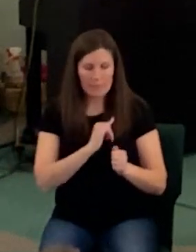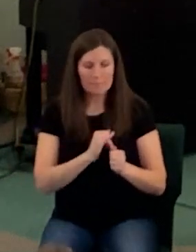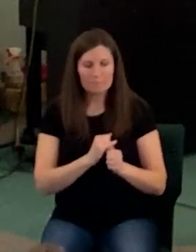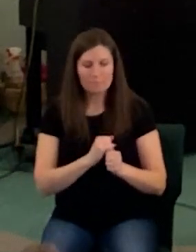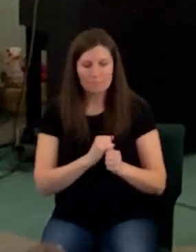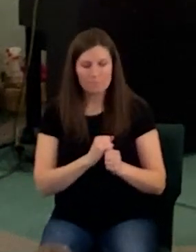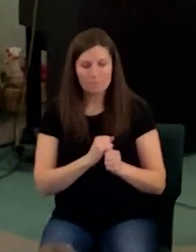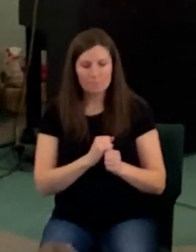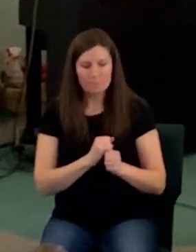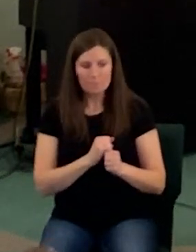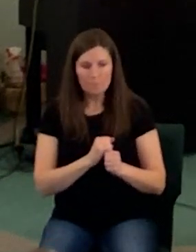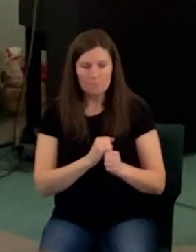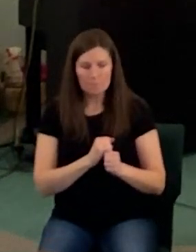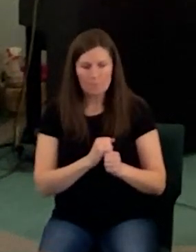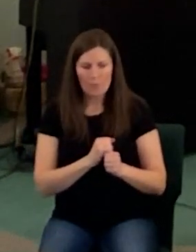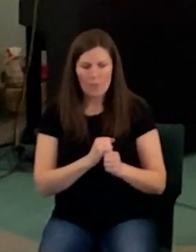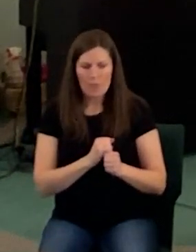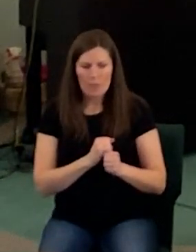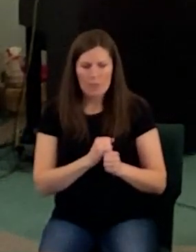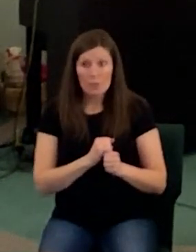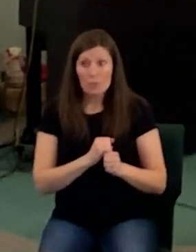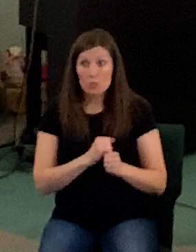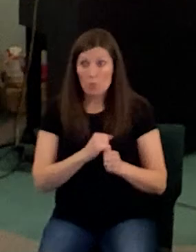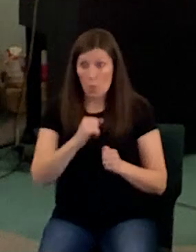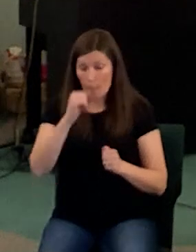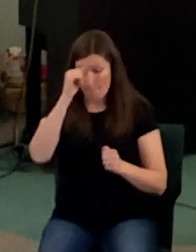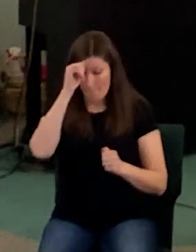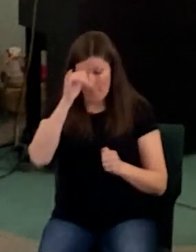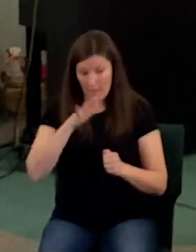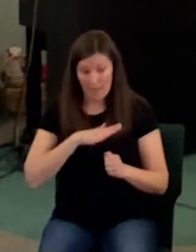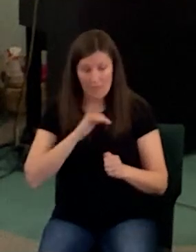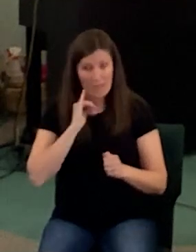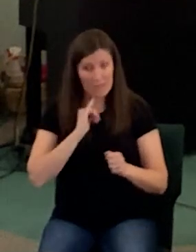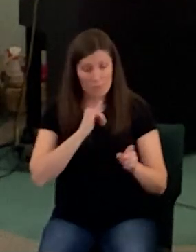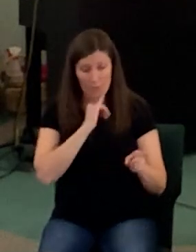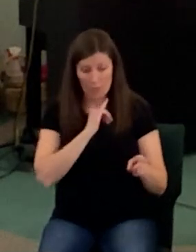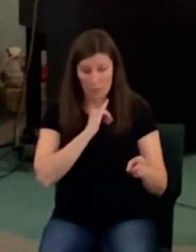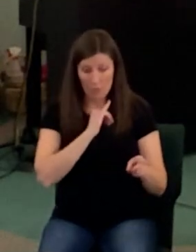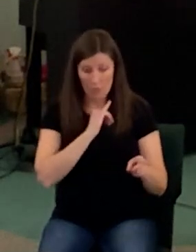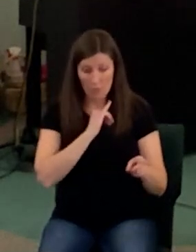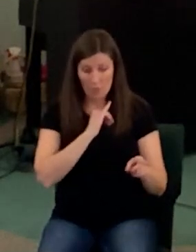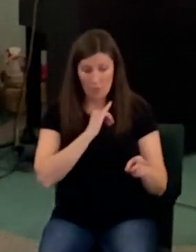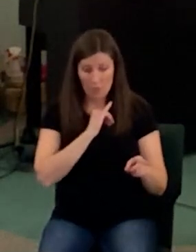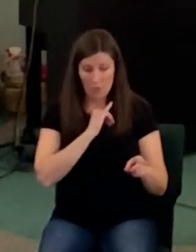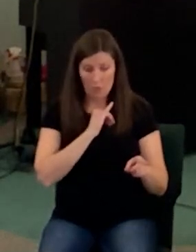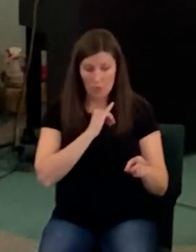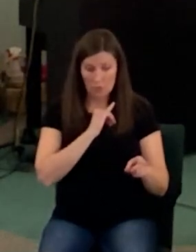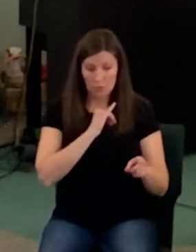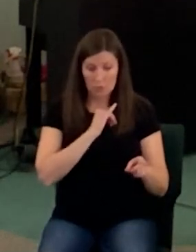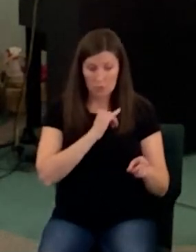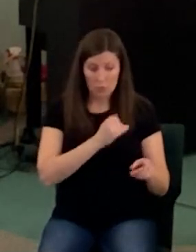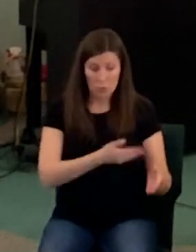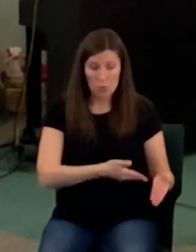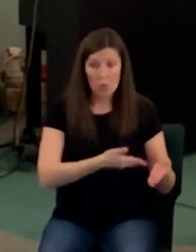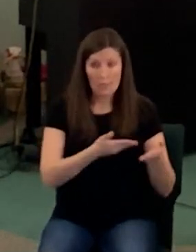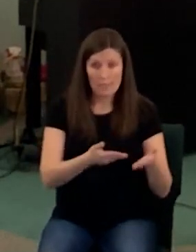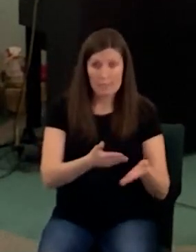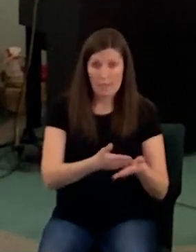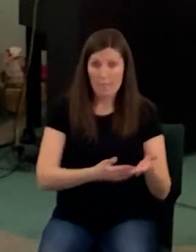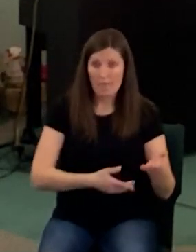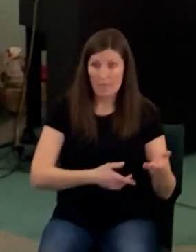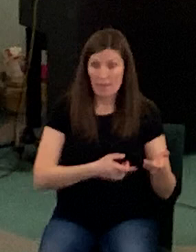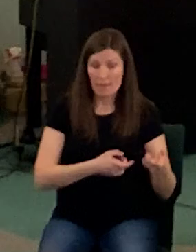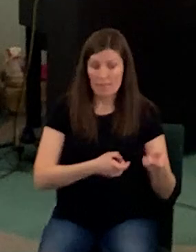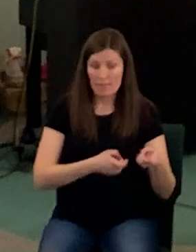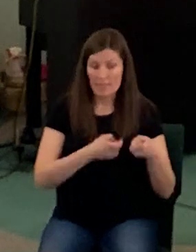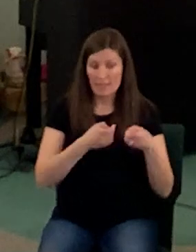to the Israelites, it says, so the men of Israel took some of their provisions, those are the gifts these guys offered to the